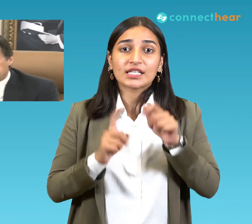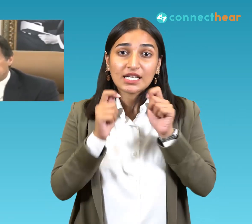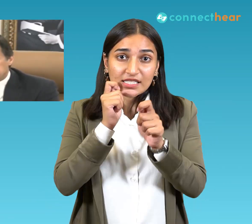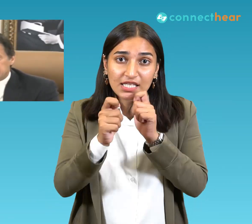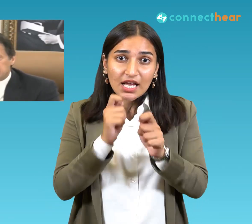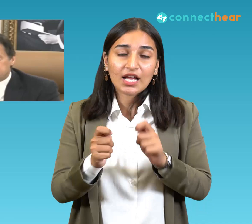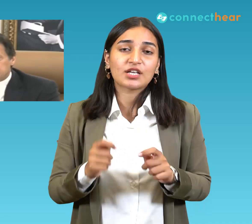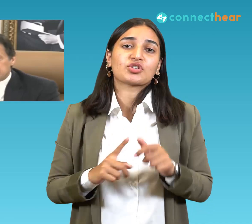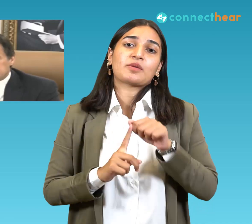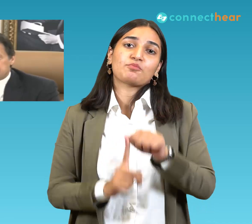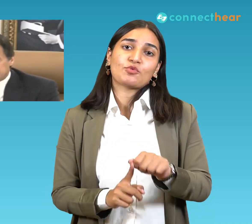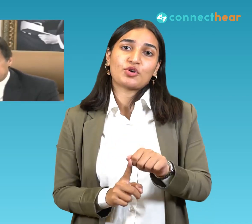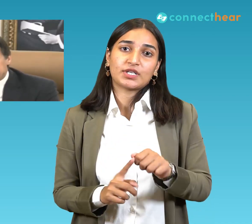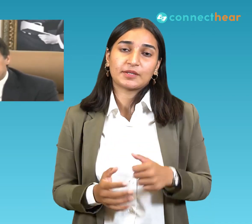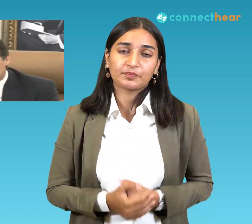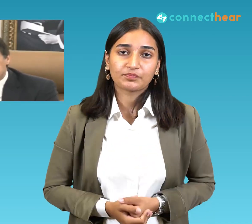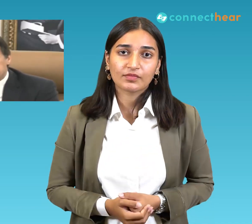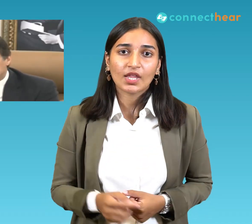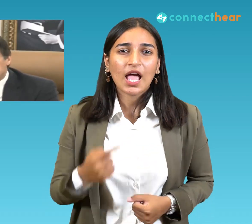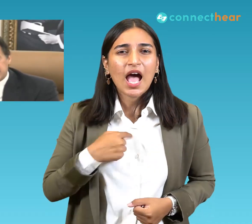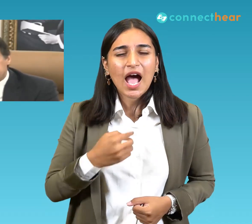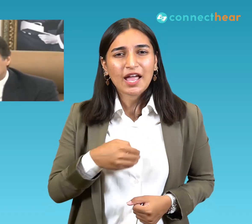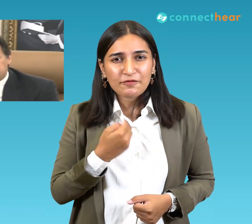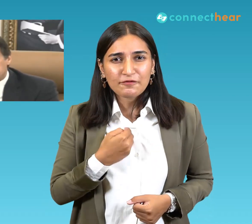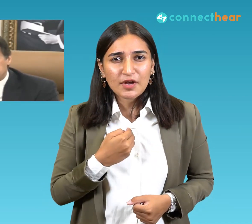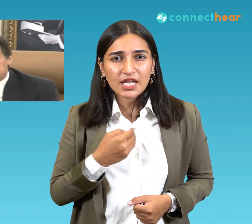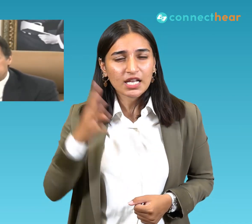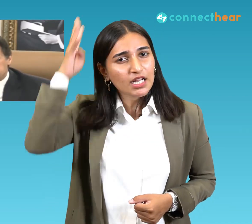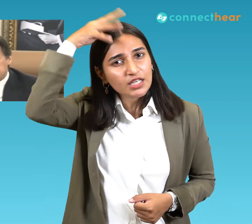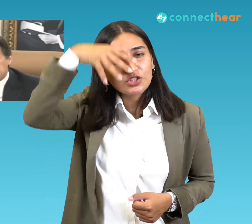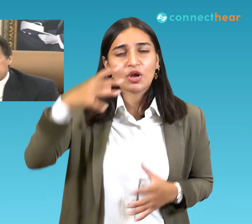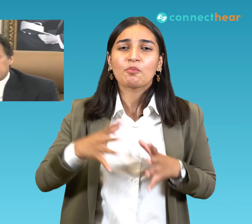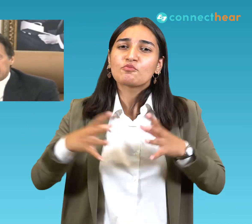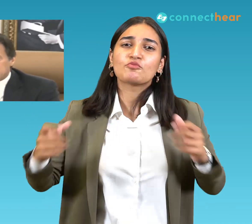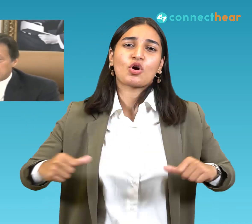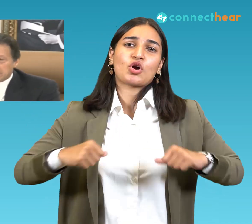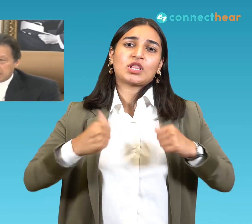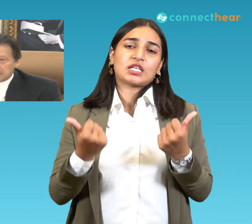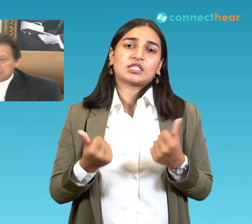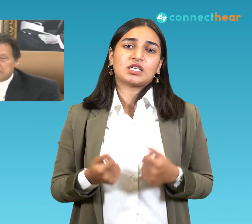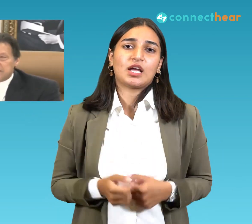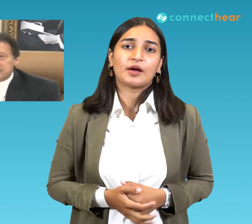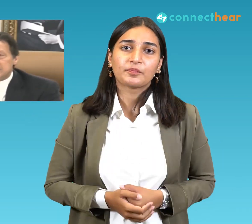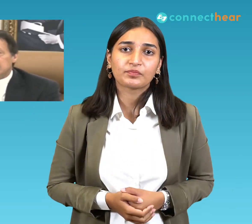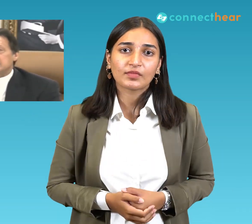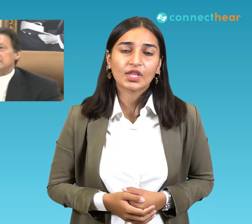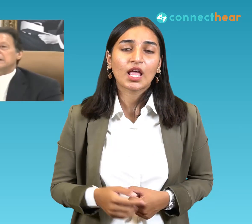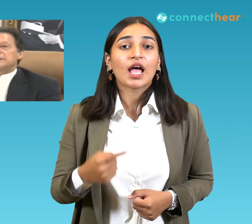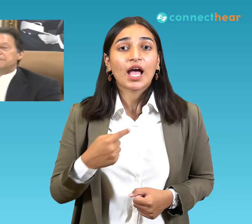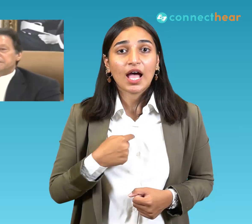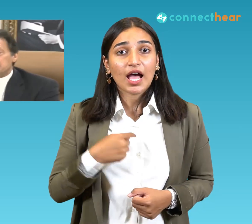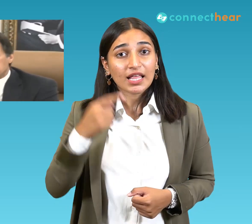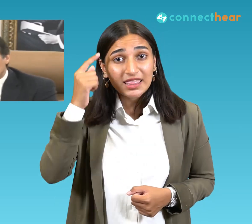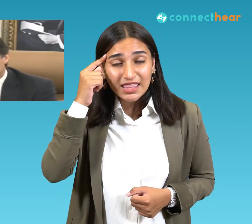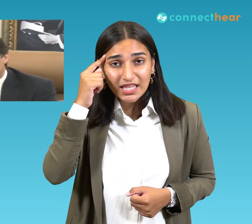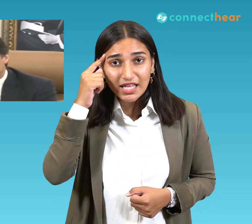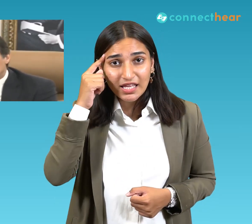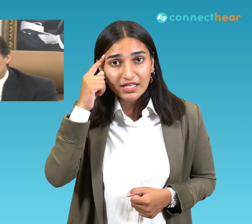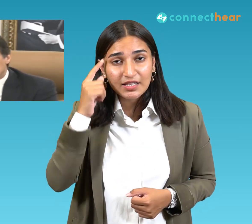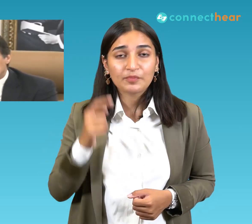I feel that President Trump did a great job here, and I'm convinced that